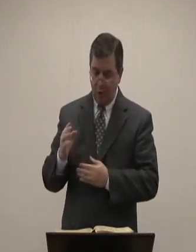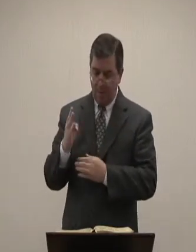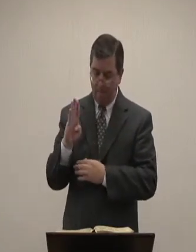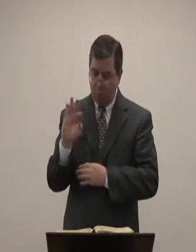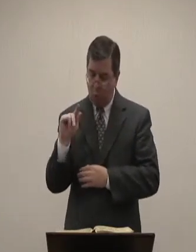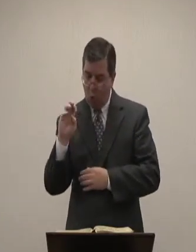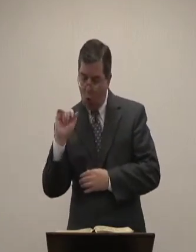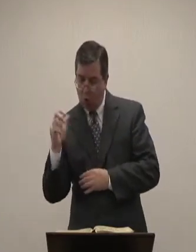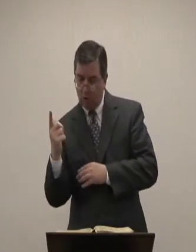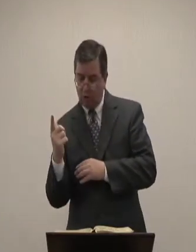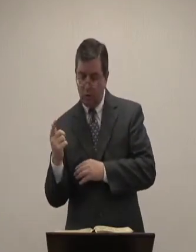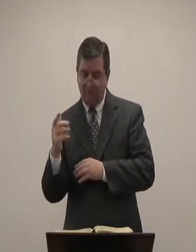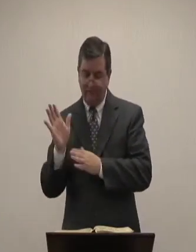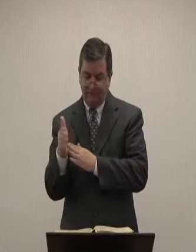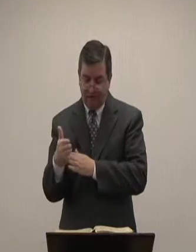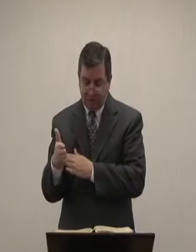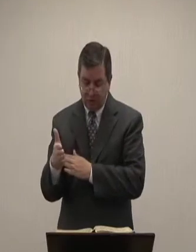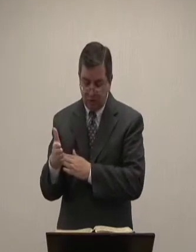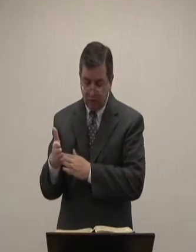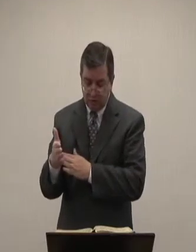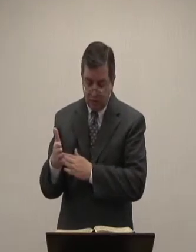Luke chapter 24, verse